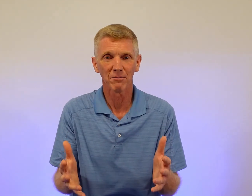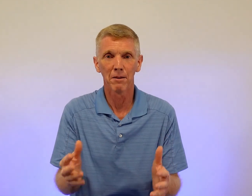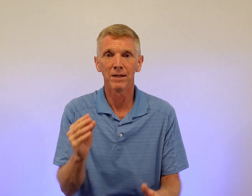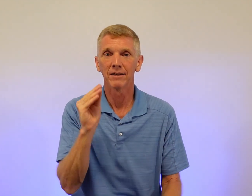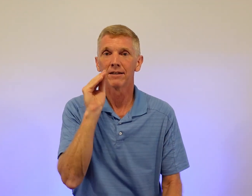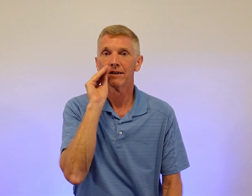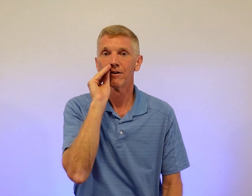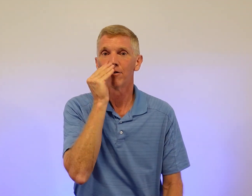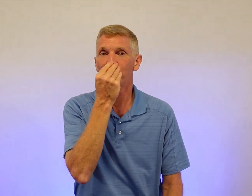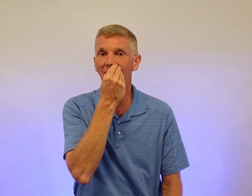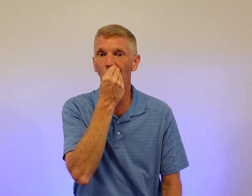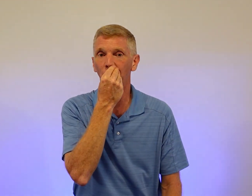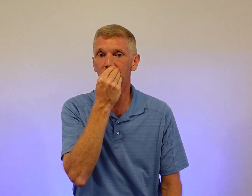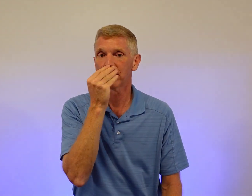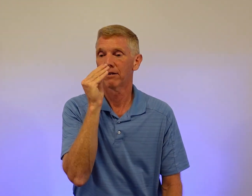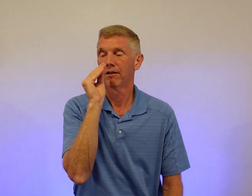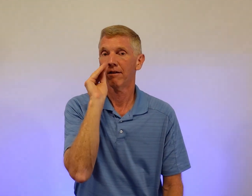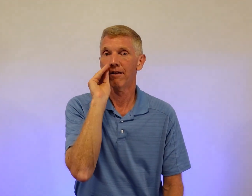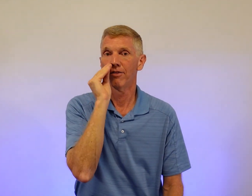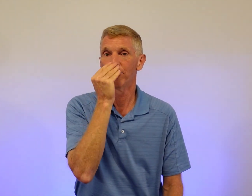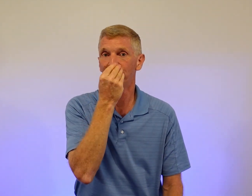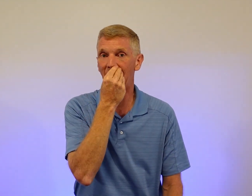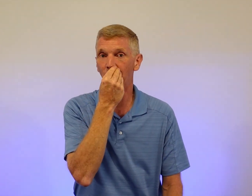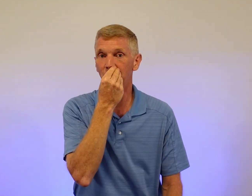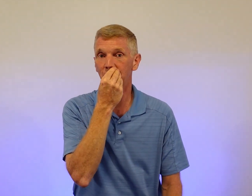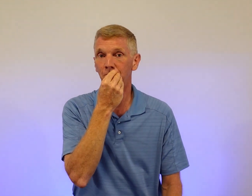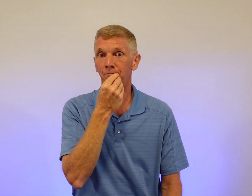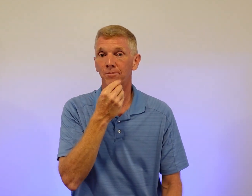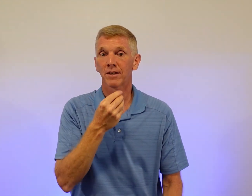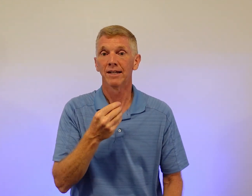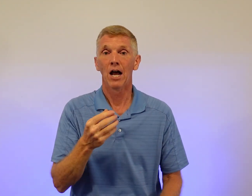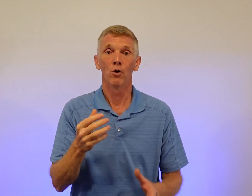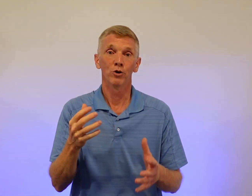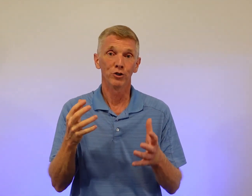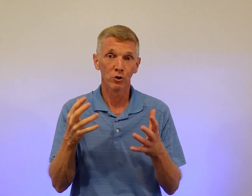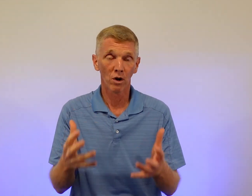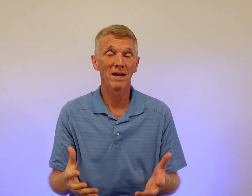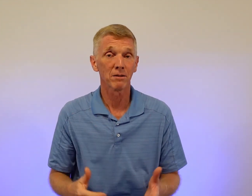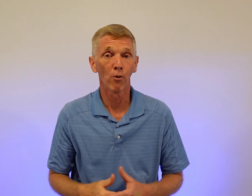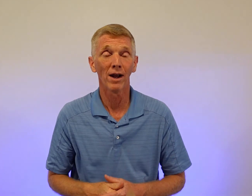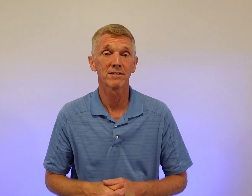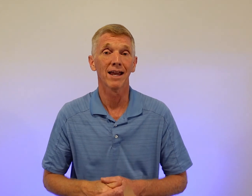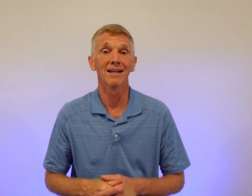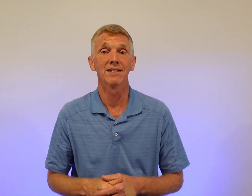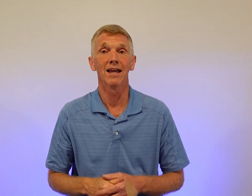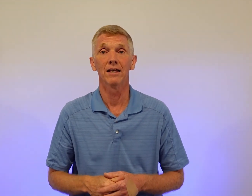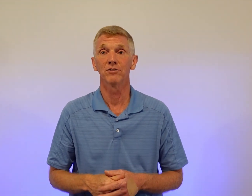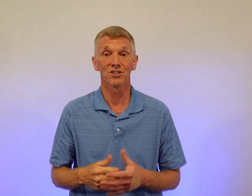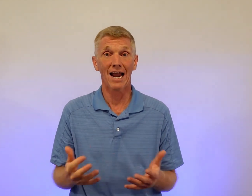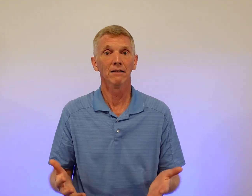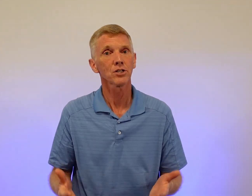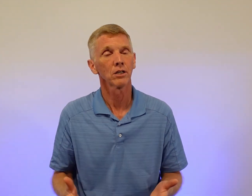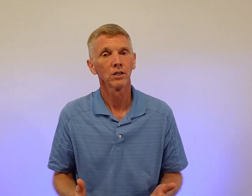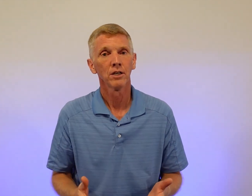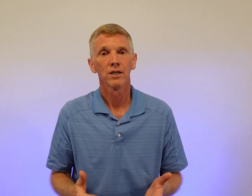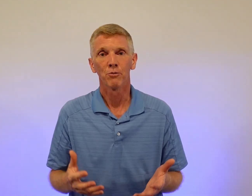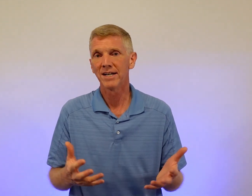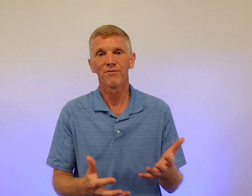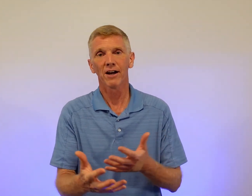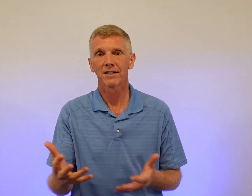be. Flowers. The flowers. Now, you want to make some points as a stylist. We need to figure out colors